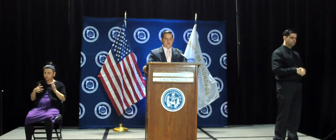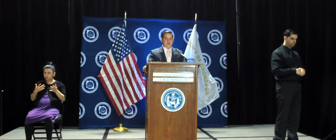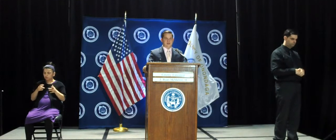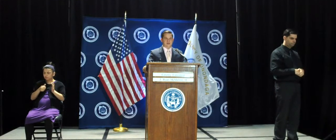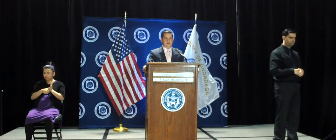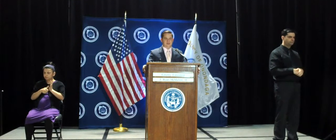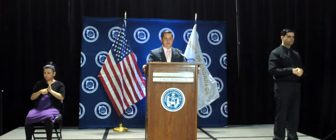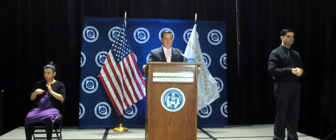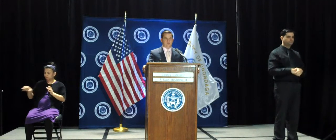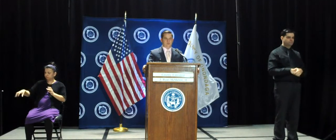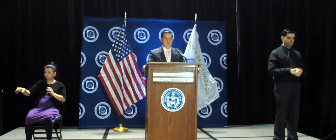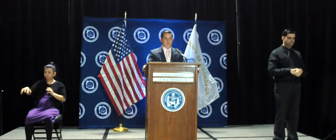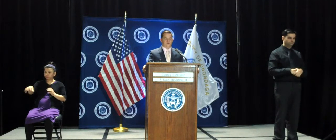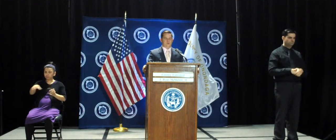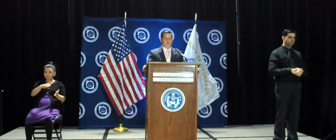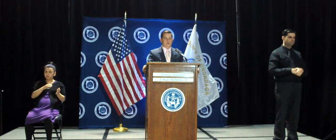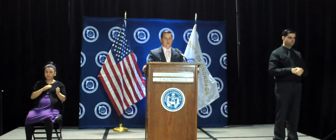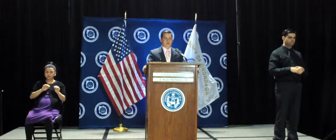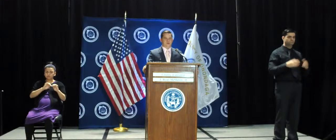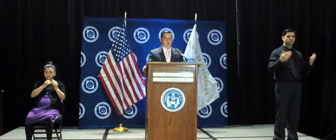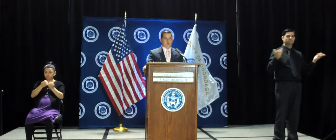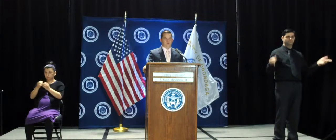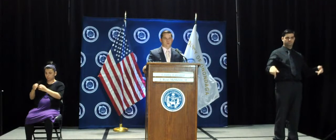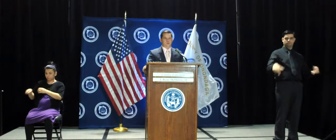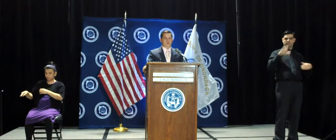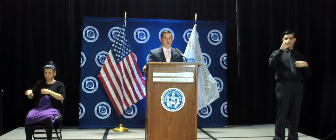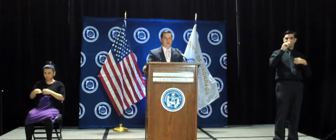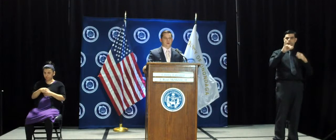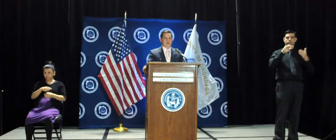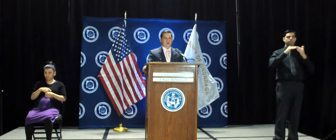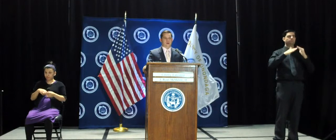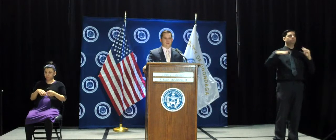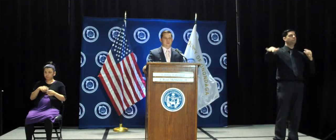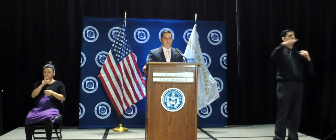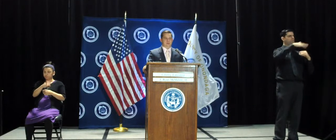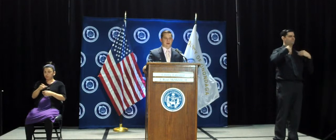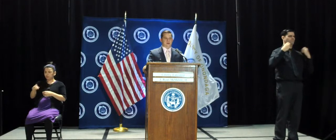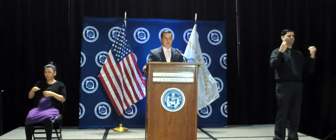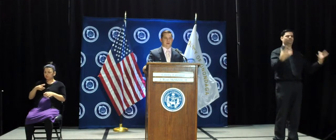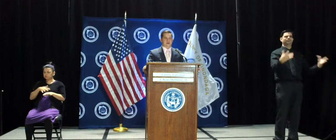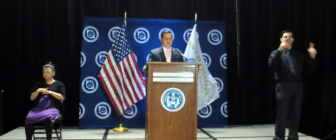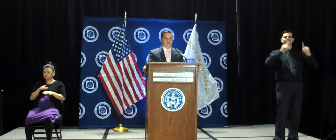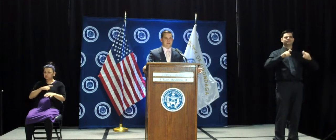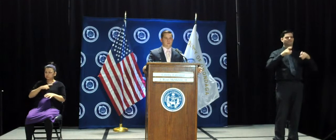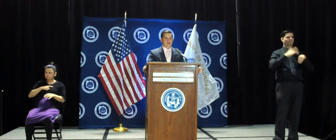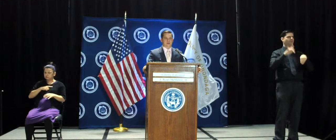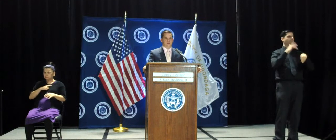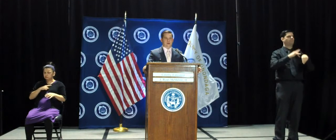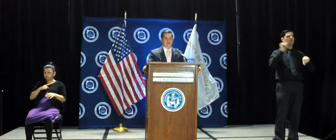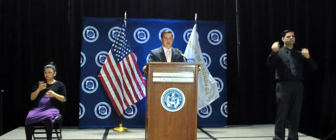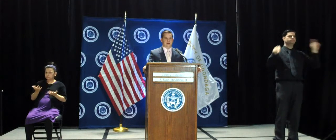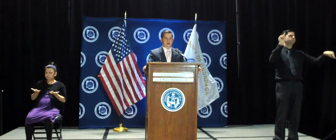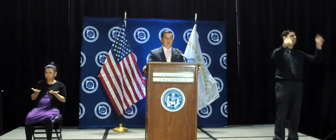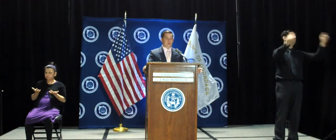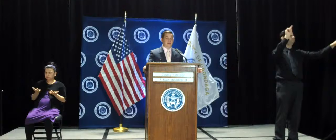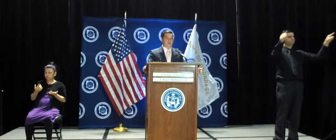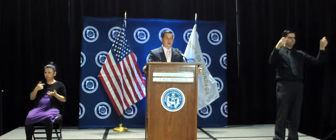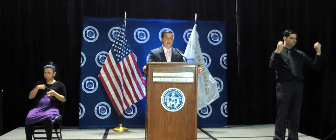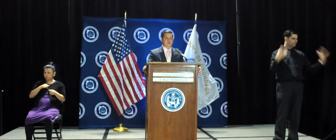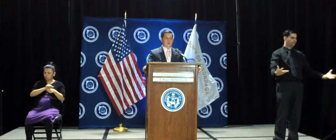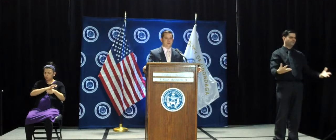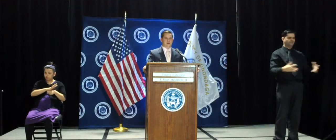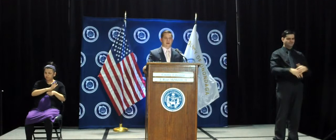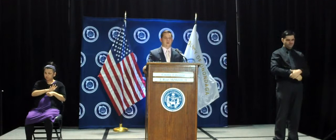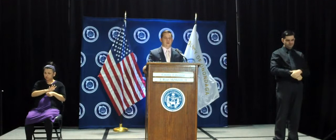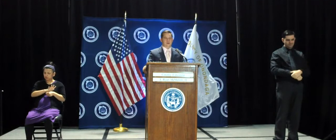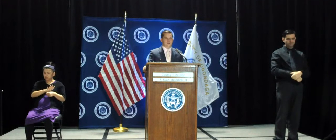We understand the need when people feel that they're exposed or symptomatic. They want to get a test and want to get it right then and now, and they want to get their